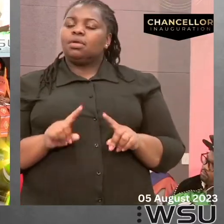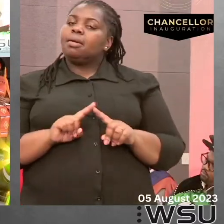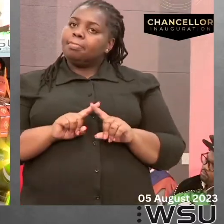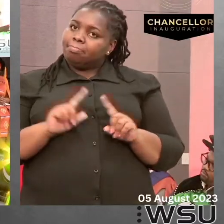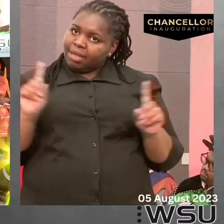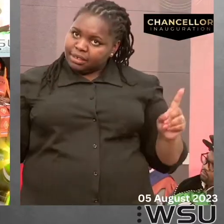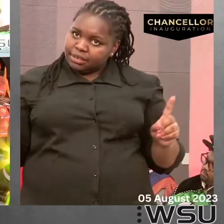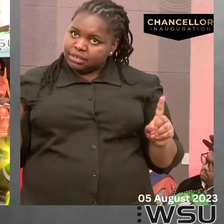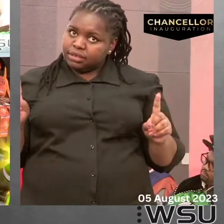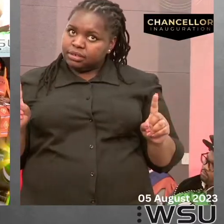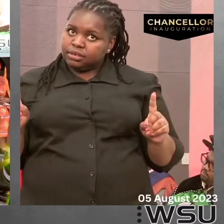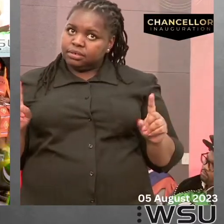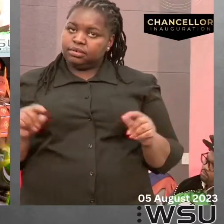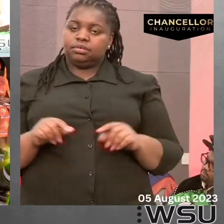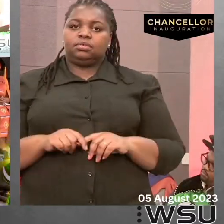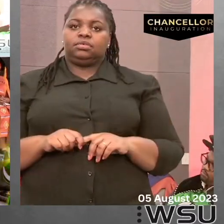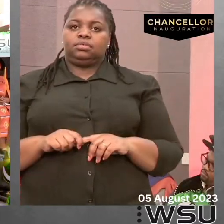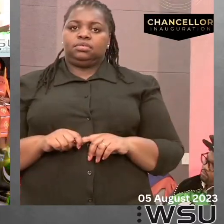But